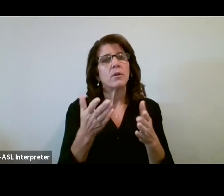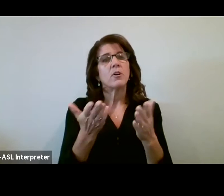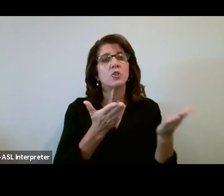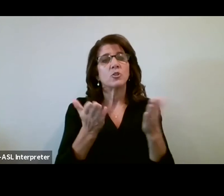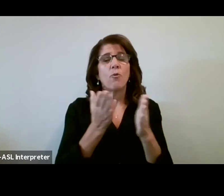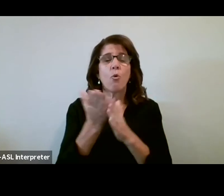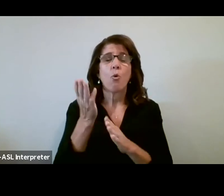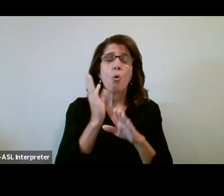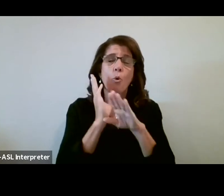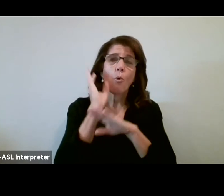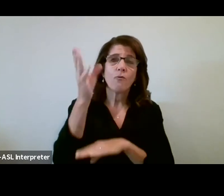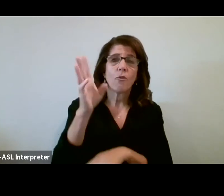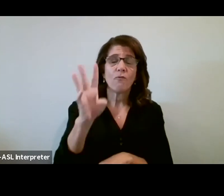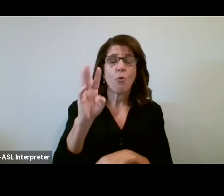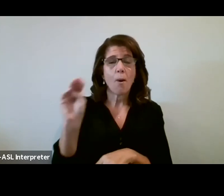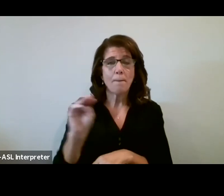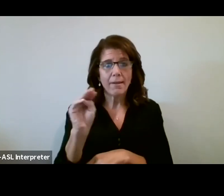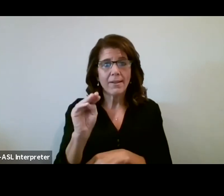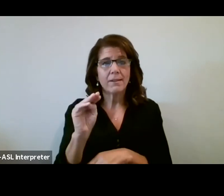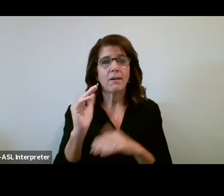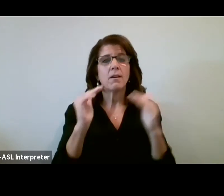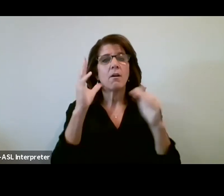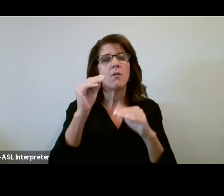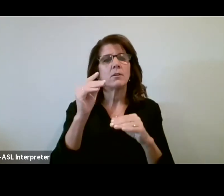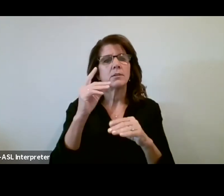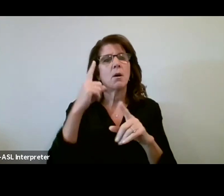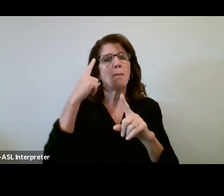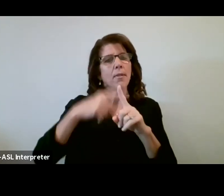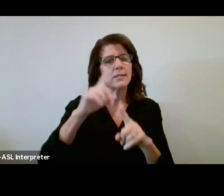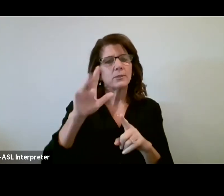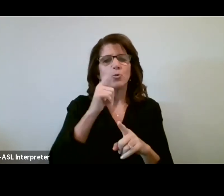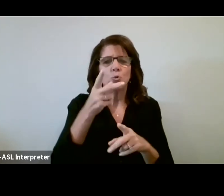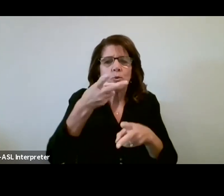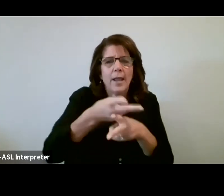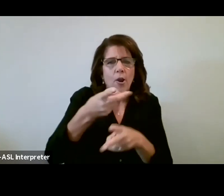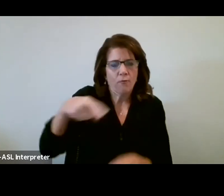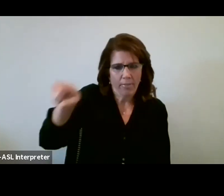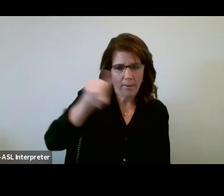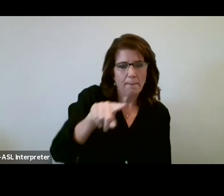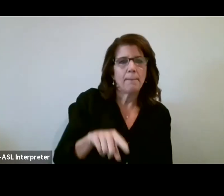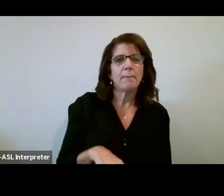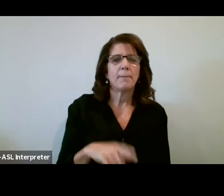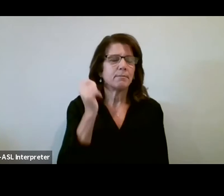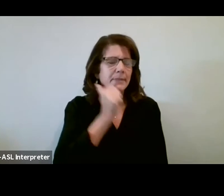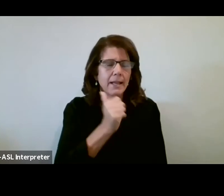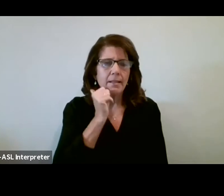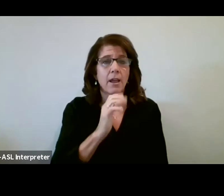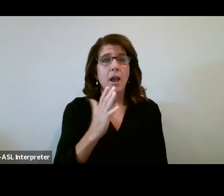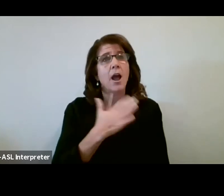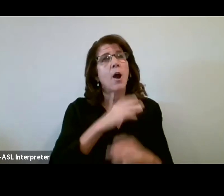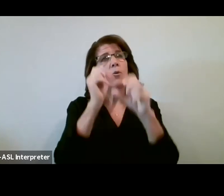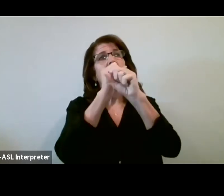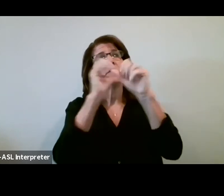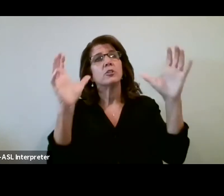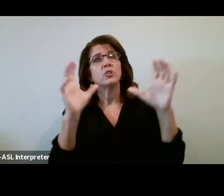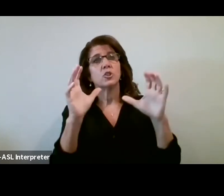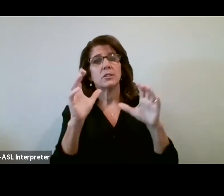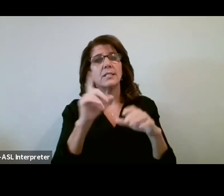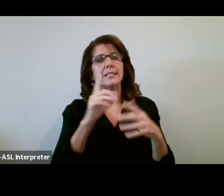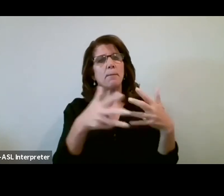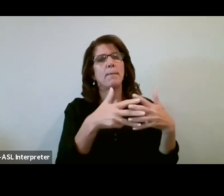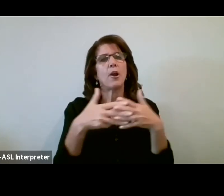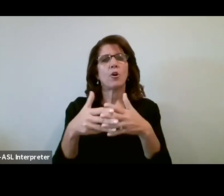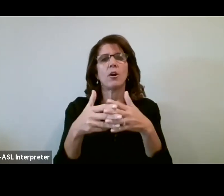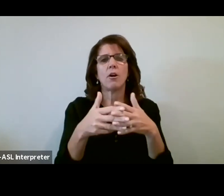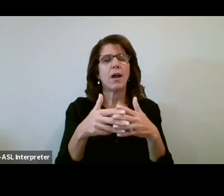4 million older adults and their caregivers on a daily basis. Our vision is an America that is free